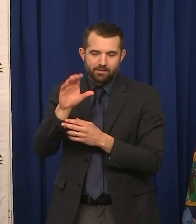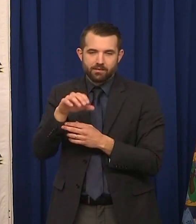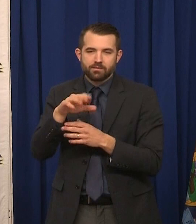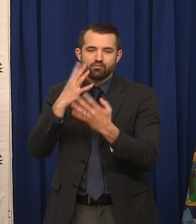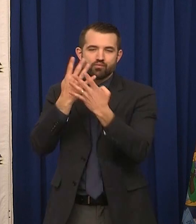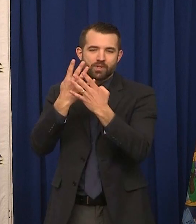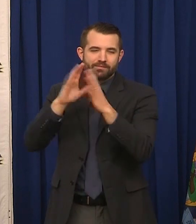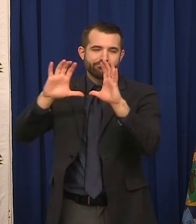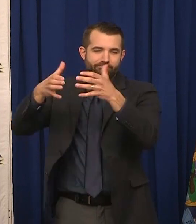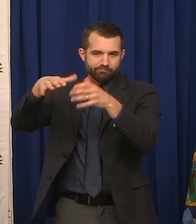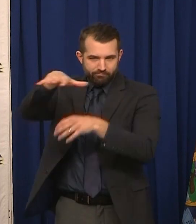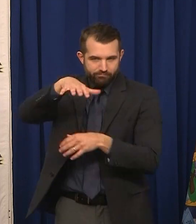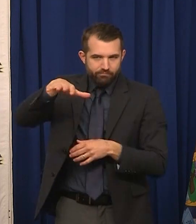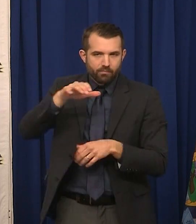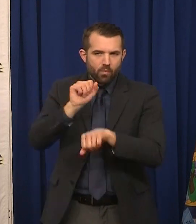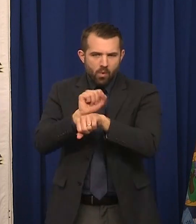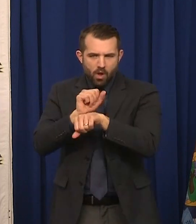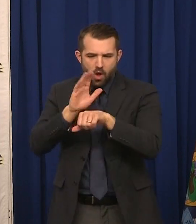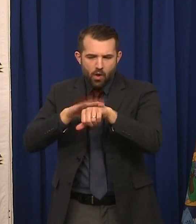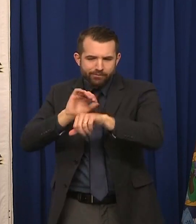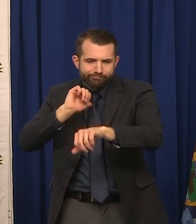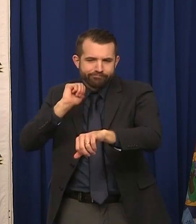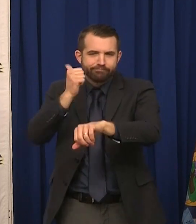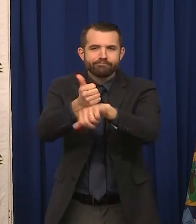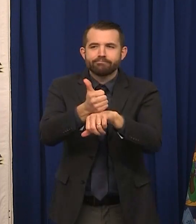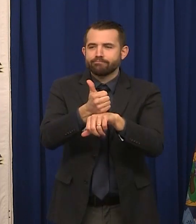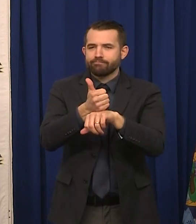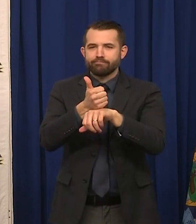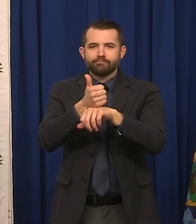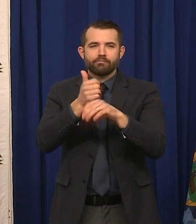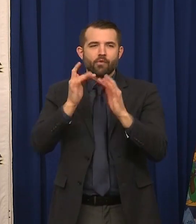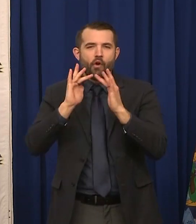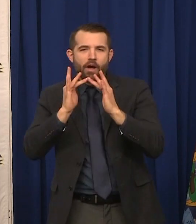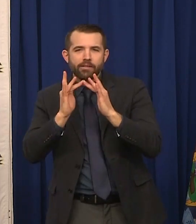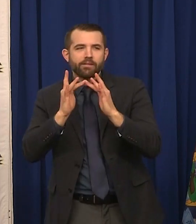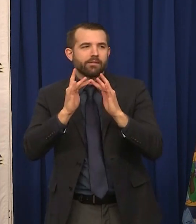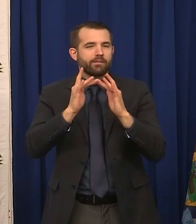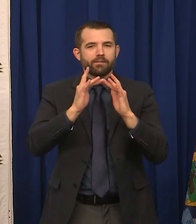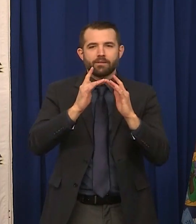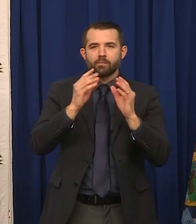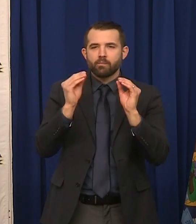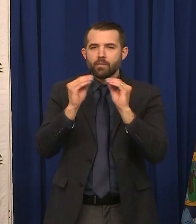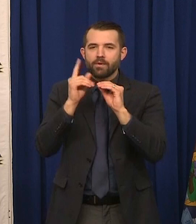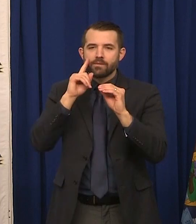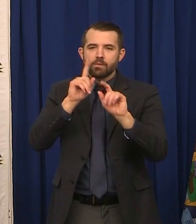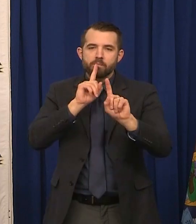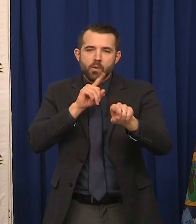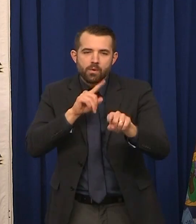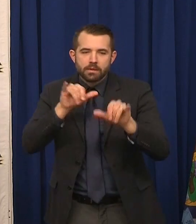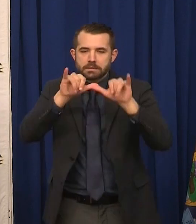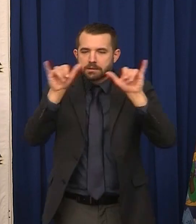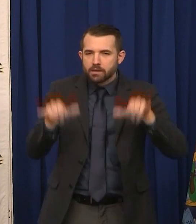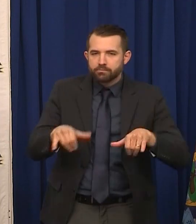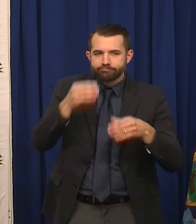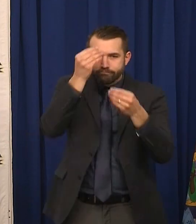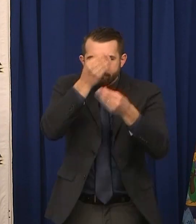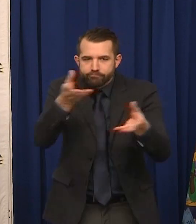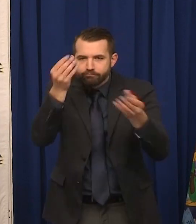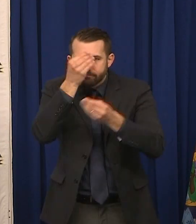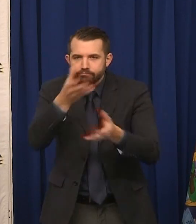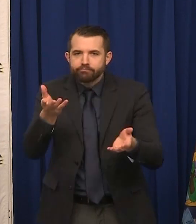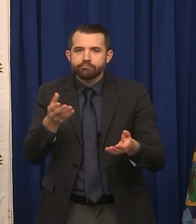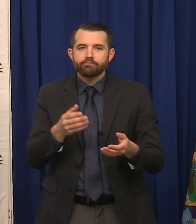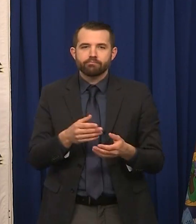dashboard, where all of this information will be available and will be updated. Further questions, of course, can be directed to the